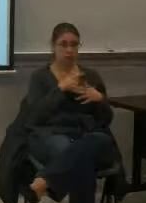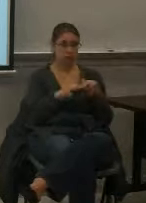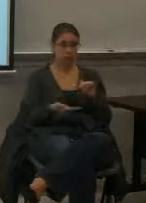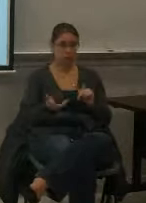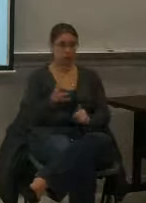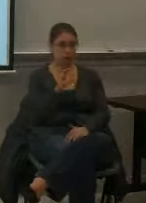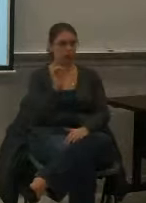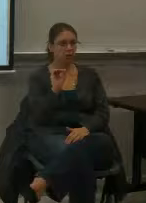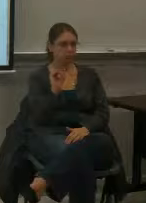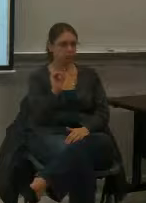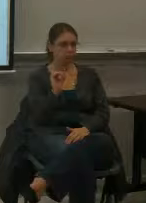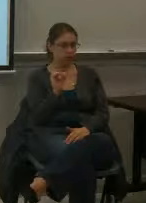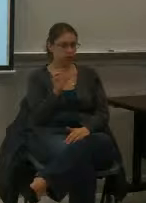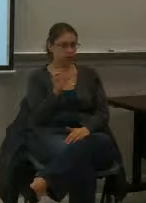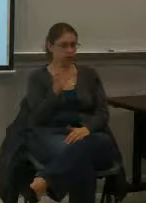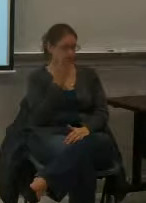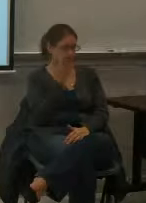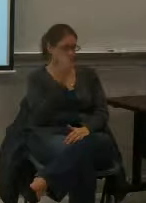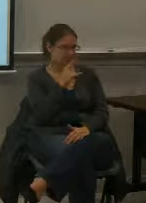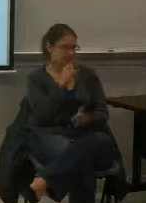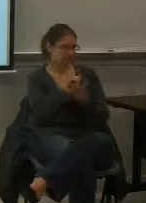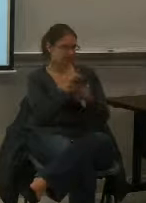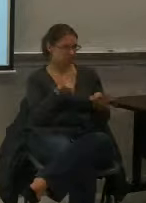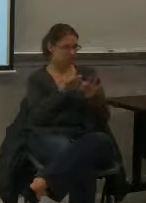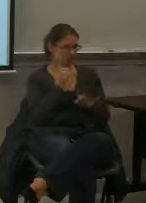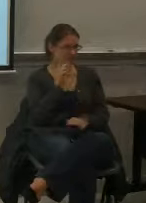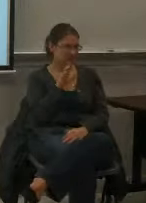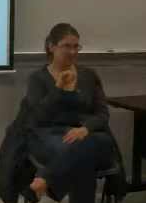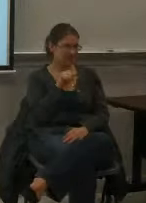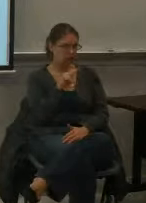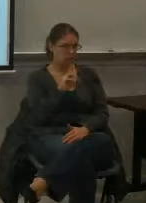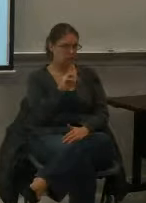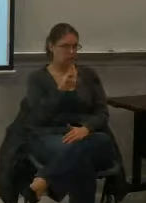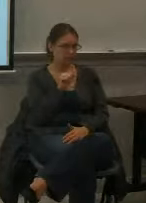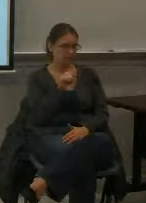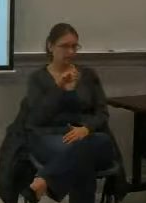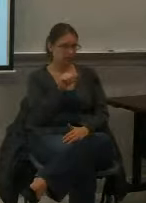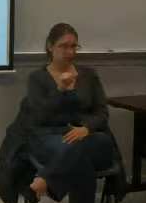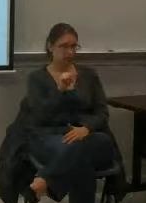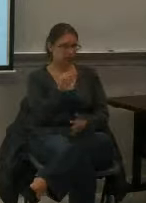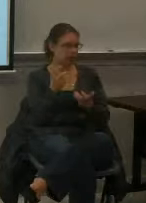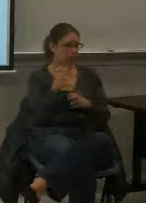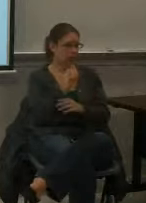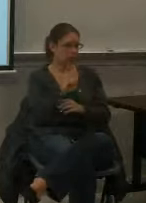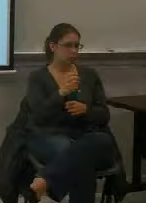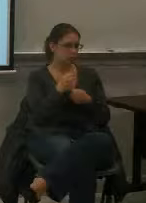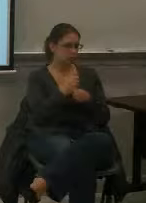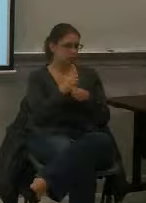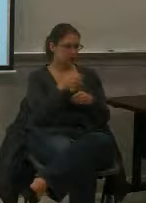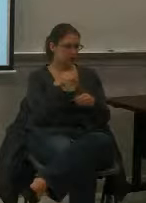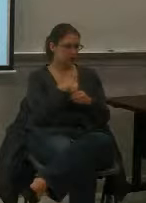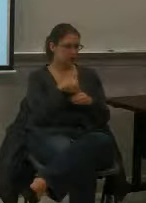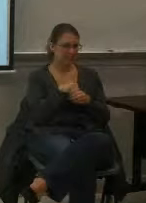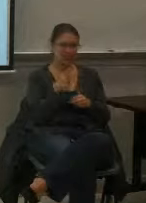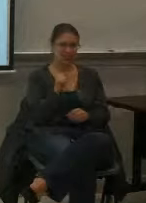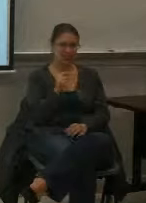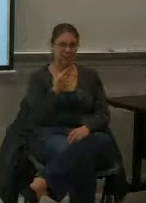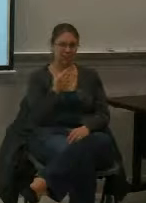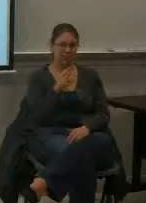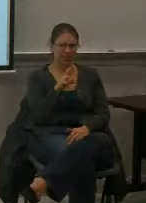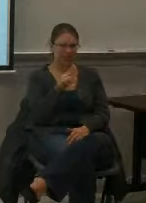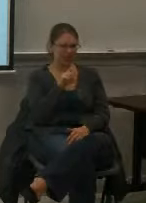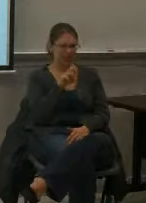O2. Oxygen, right? And why would that matter to the cyanobacterium? Because they don't want O2 production inside the heterocyst. I don't remember